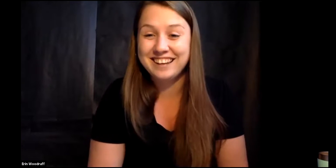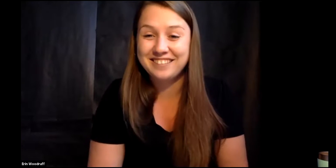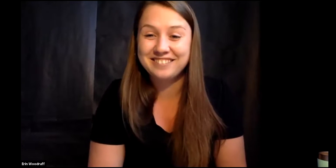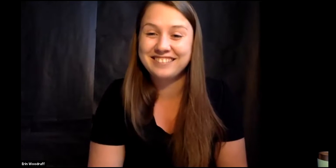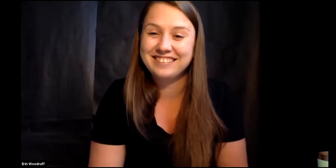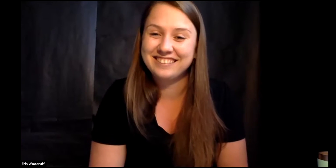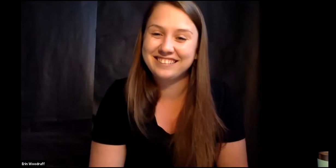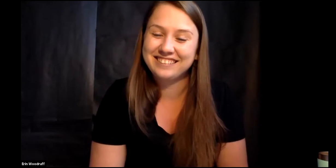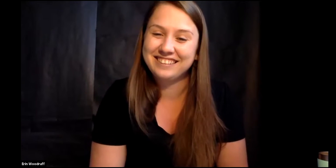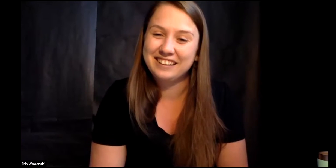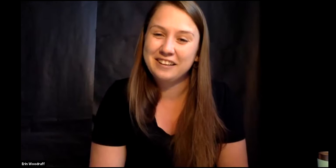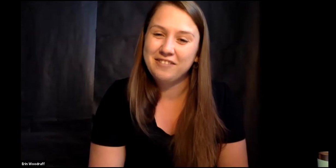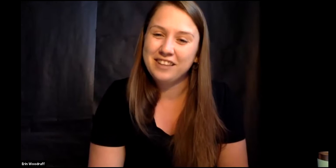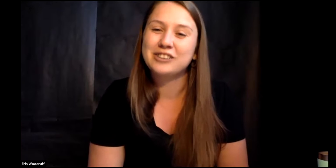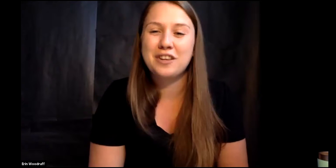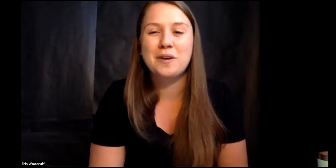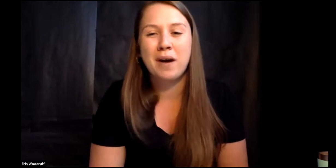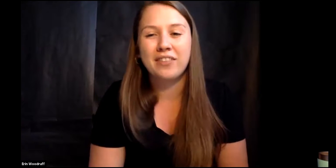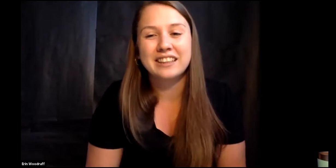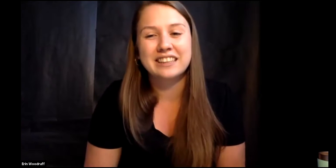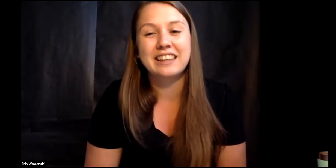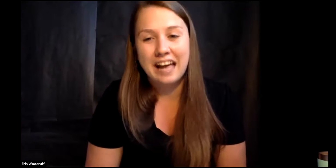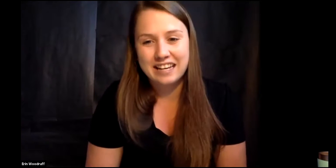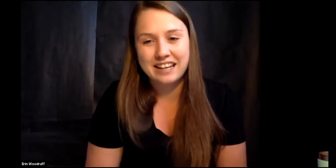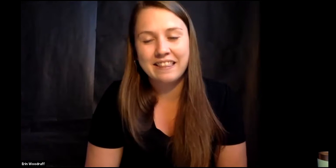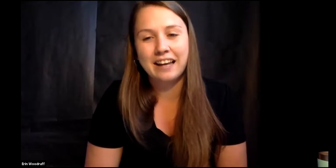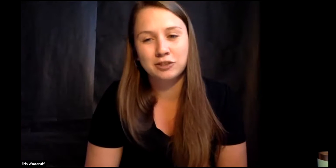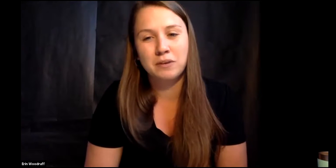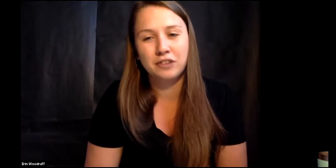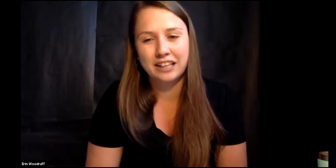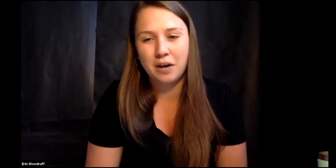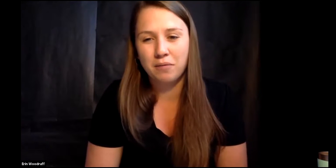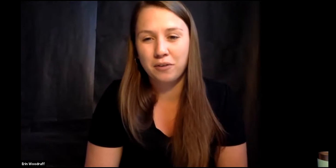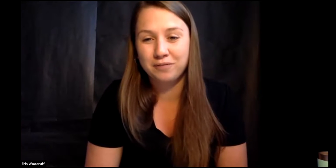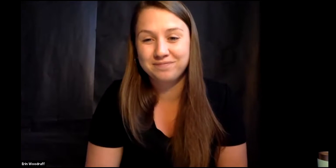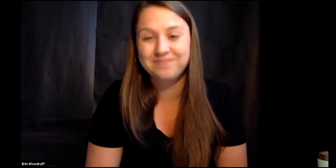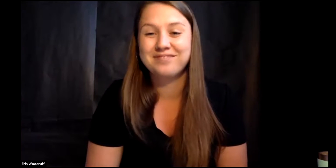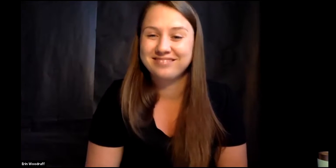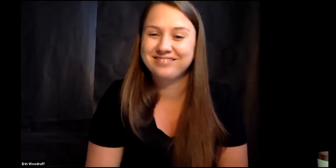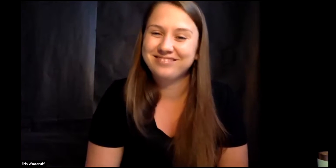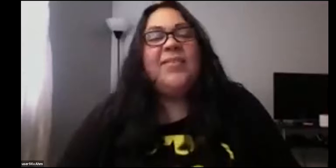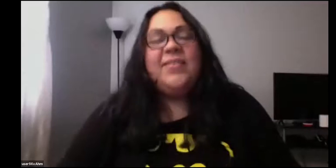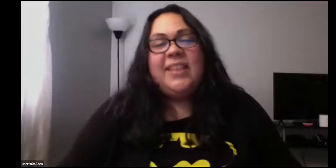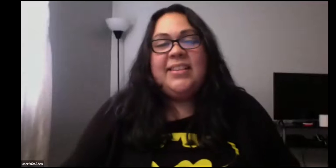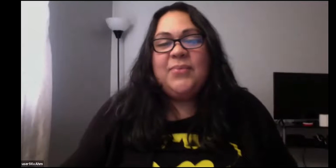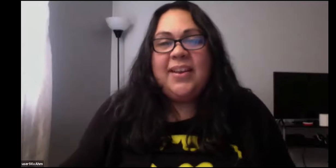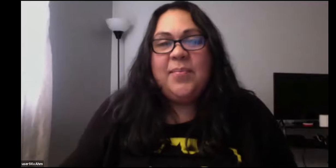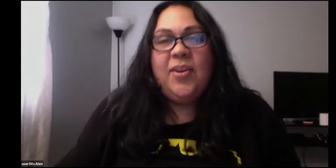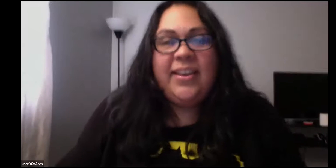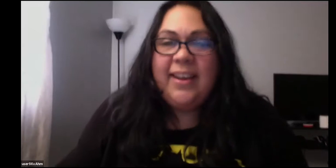know. So then we bought this light, and that has been really helpful. Oh, that's why he bought that.